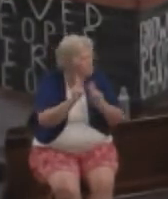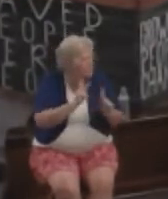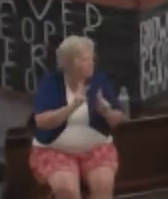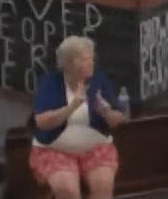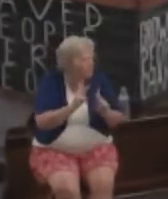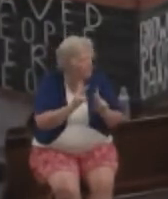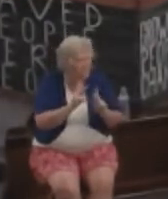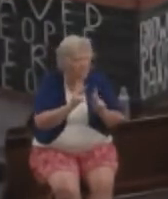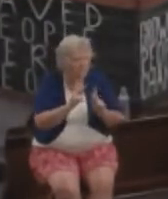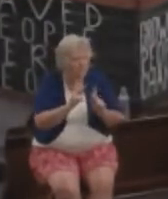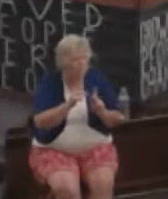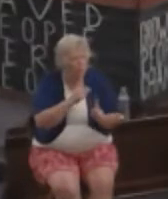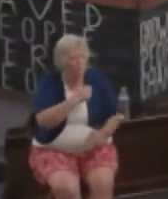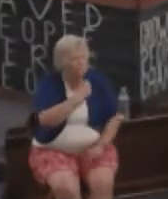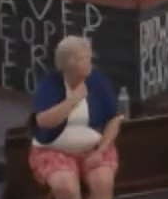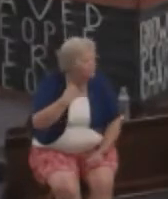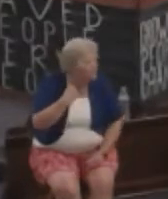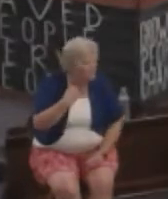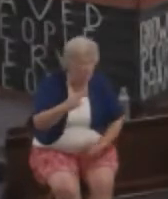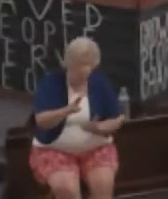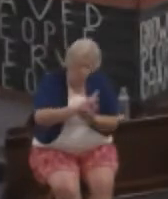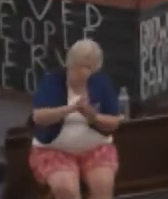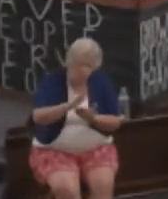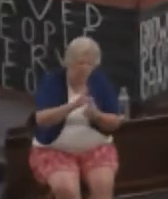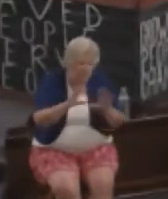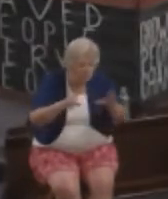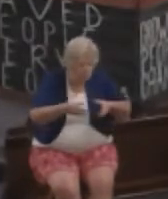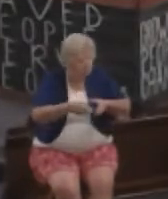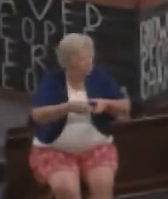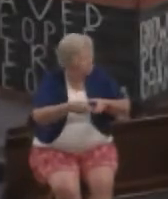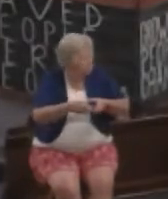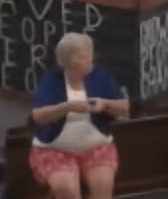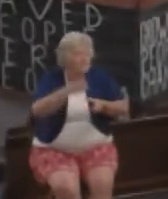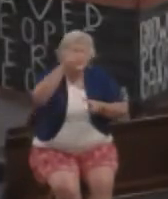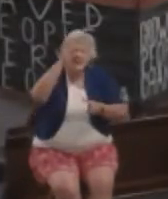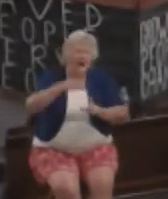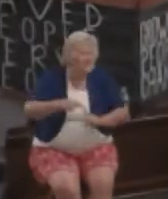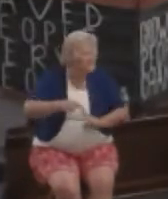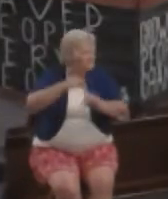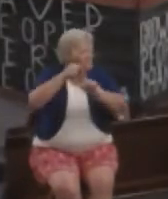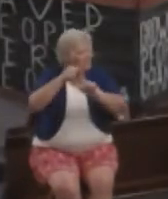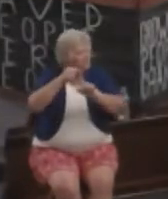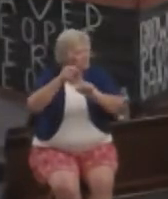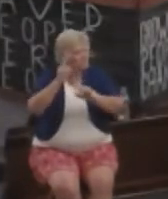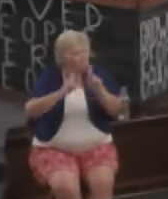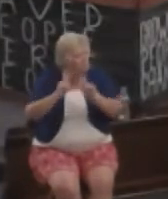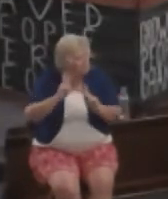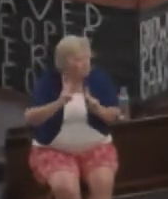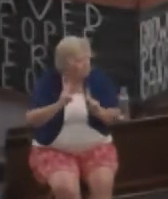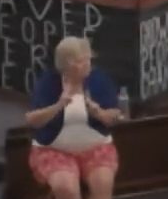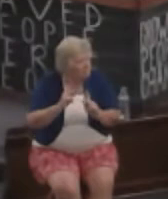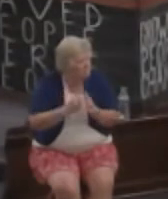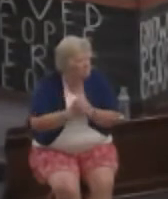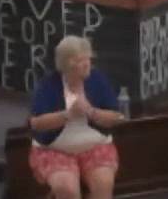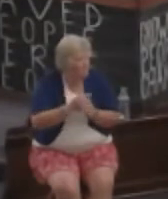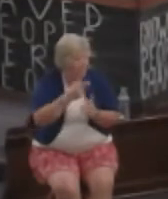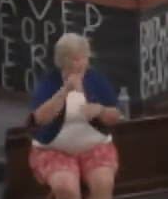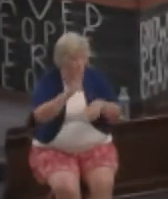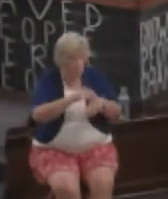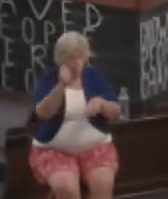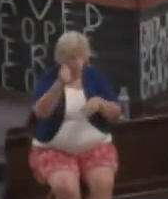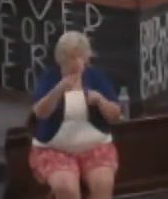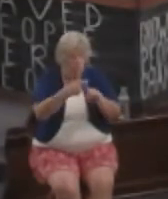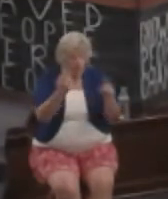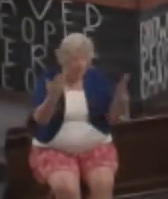priesthood, a holy nation, God's special possession, that you may declare the praises of him who called you out